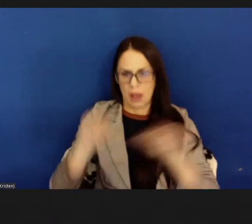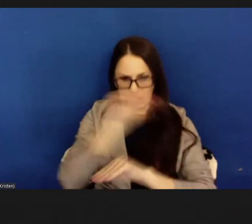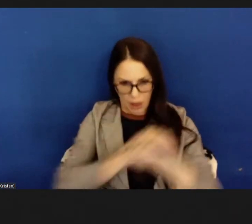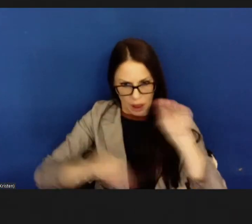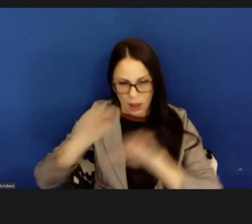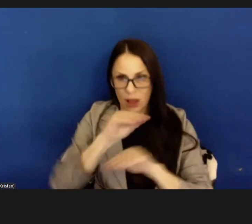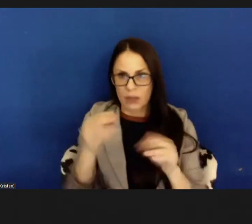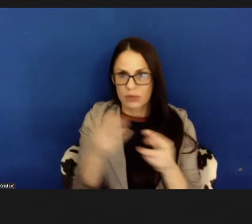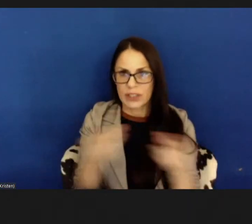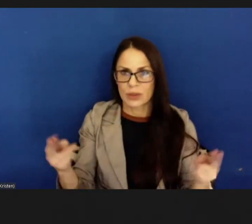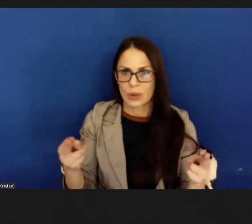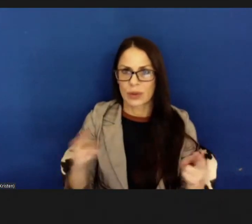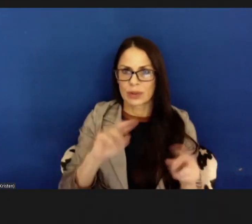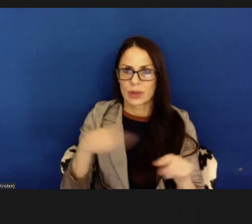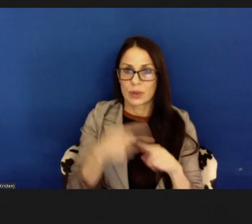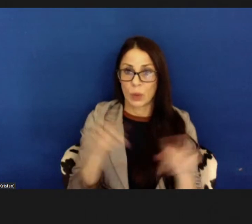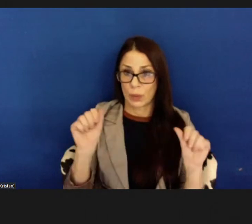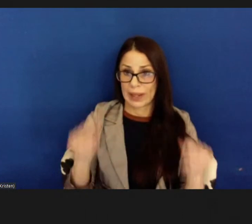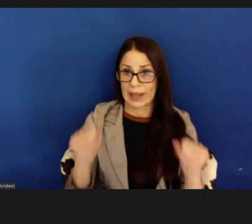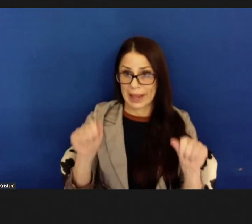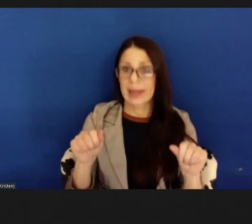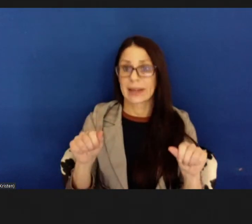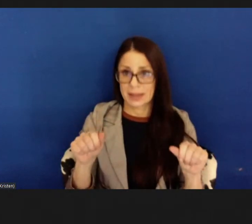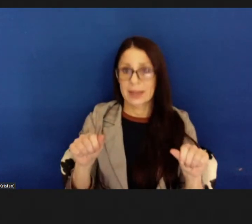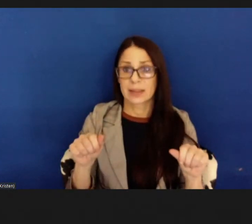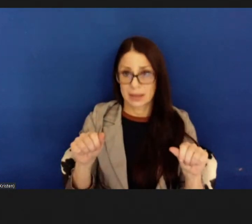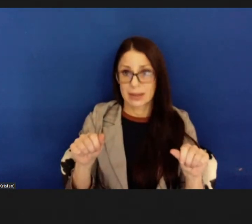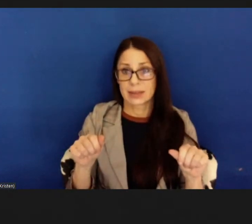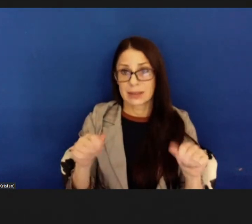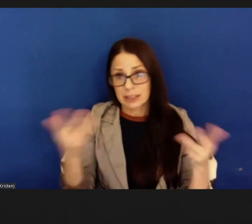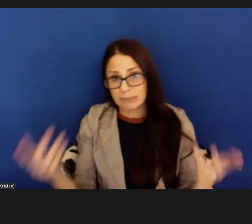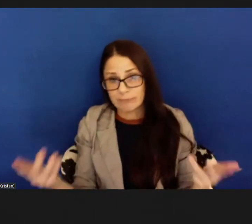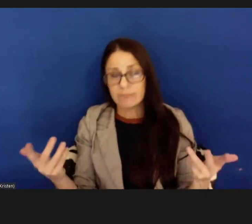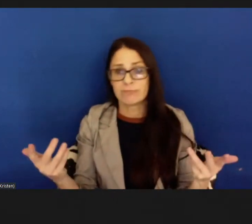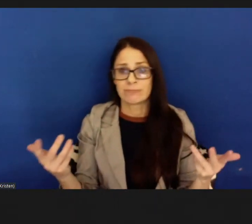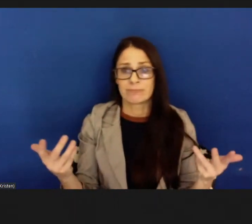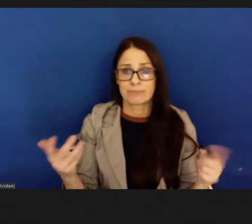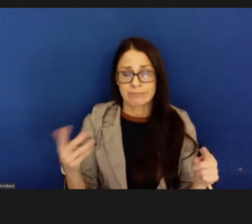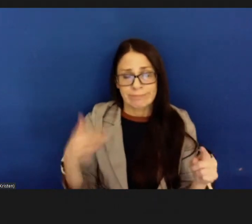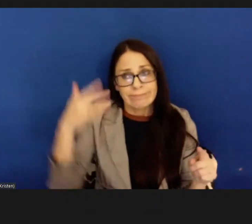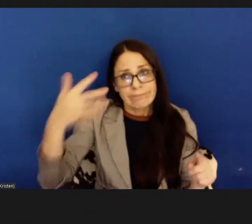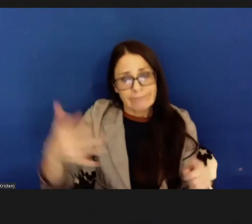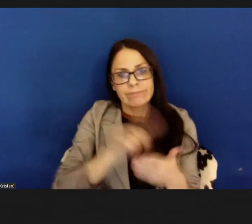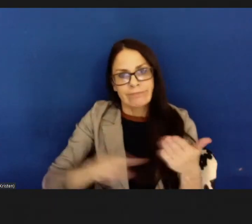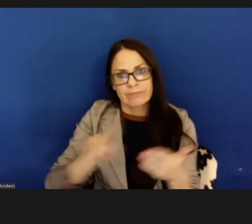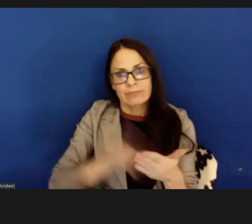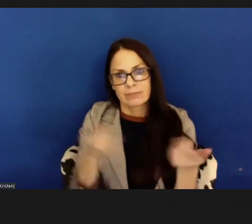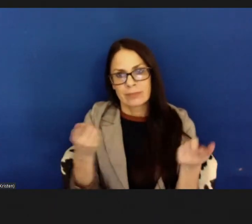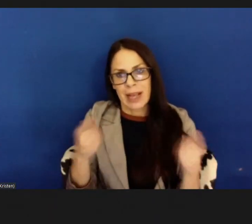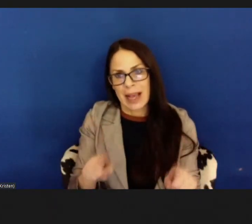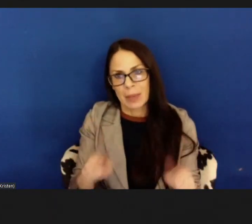whenever that we can. From time to time, unfortunately, cancellations do happen. We do